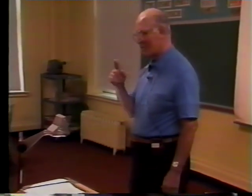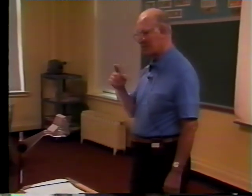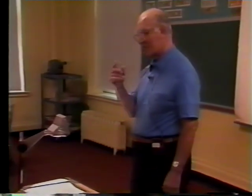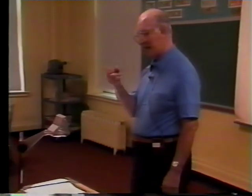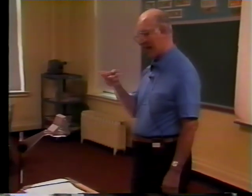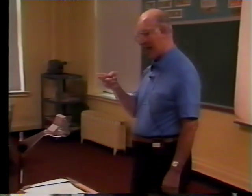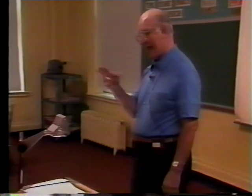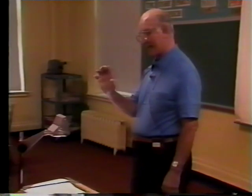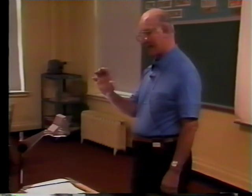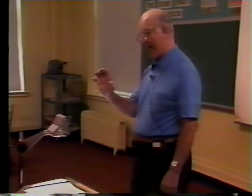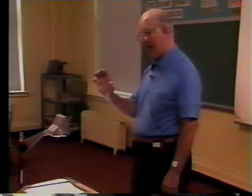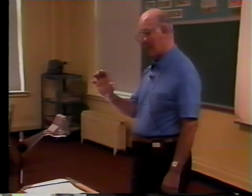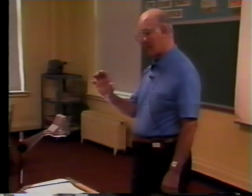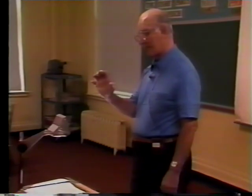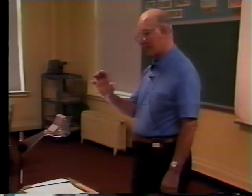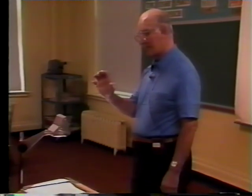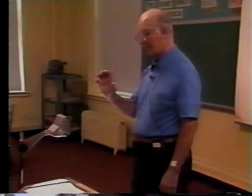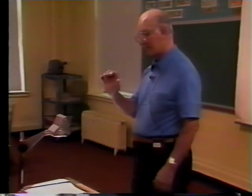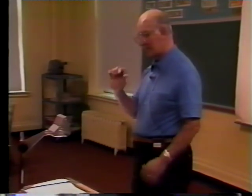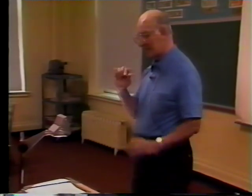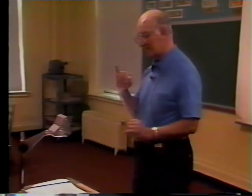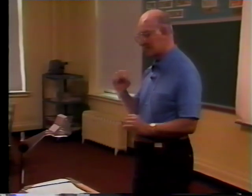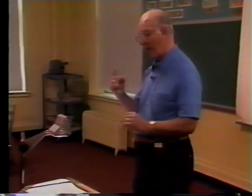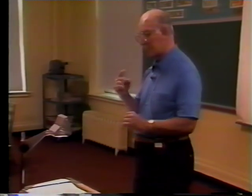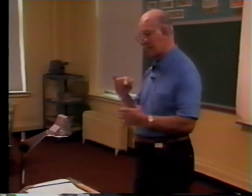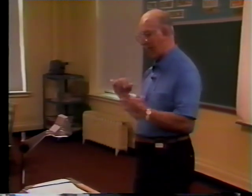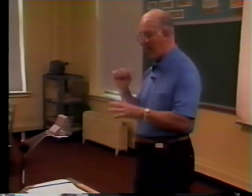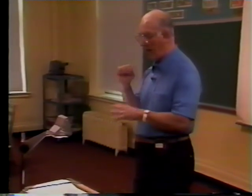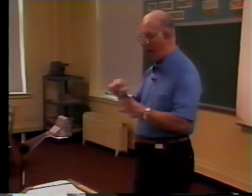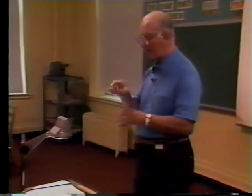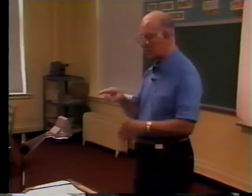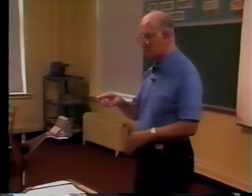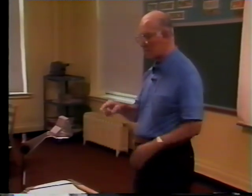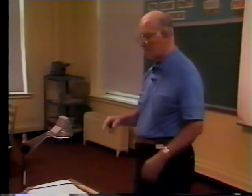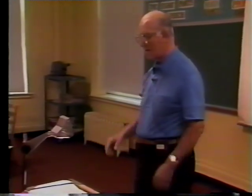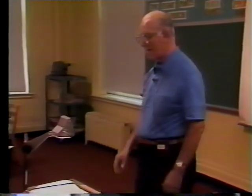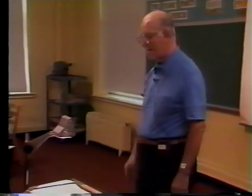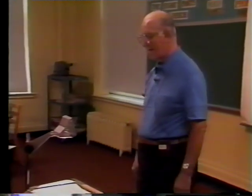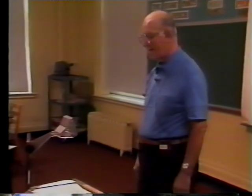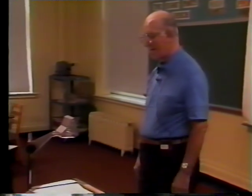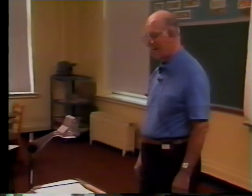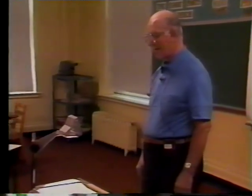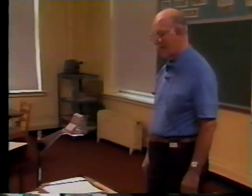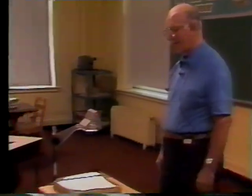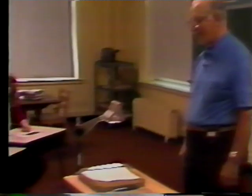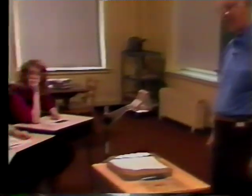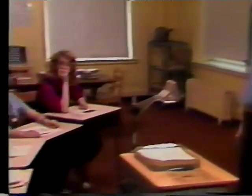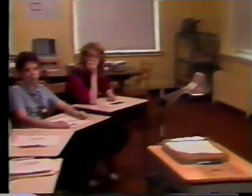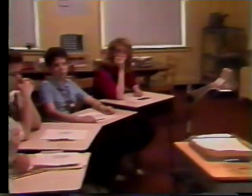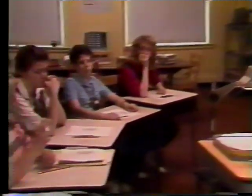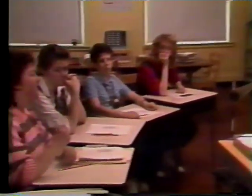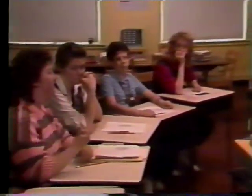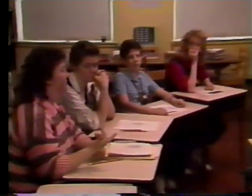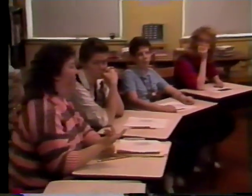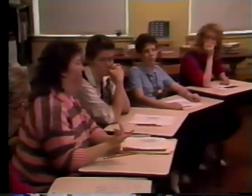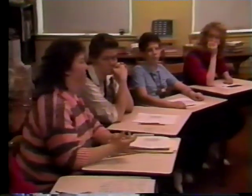You think a handicap is something that conquers you? No.